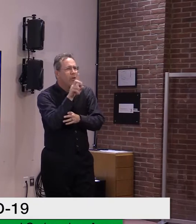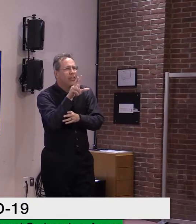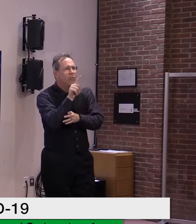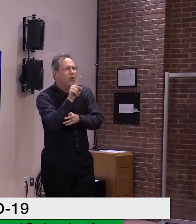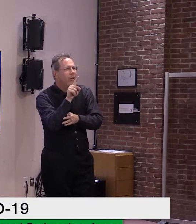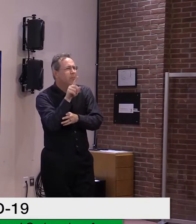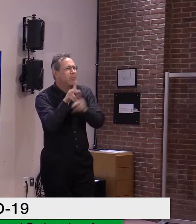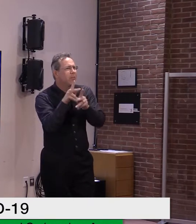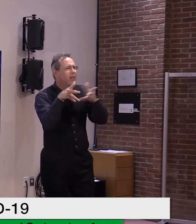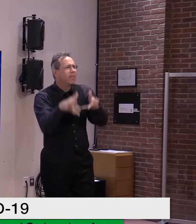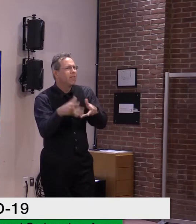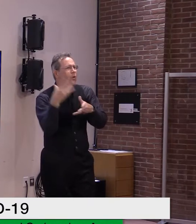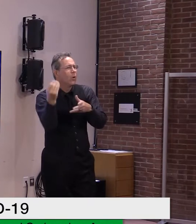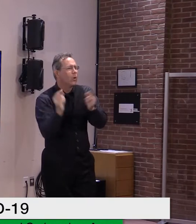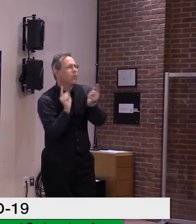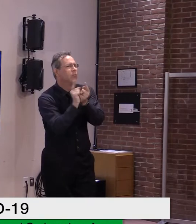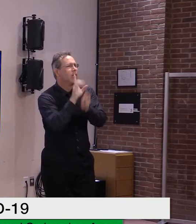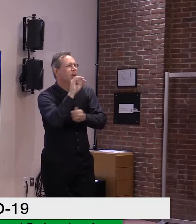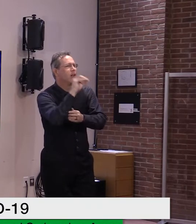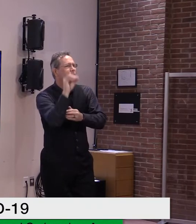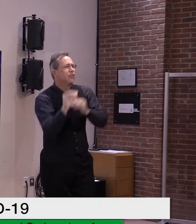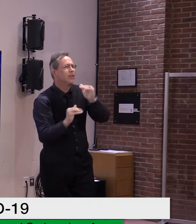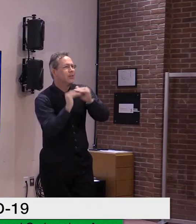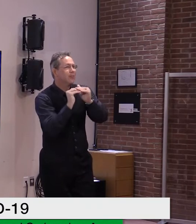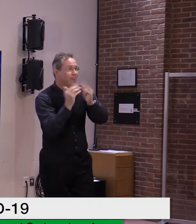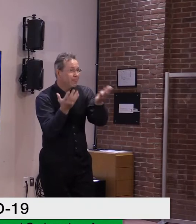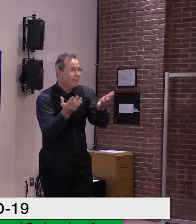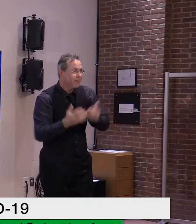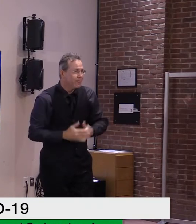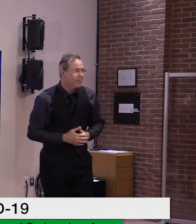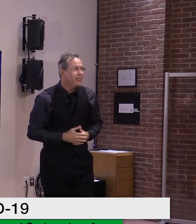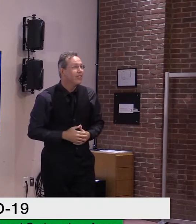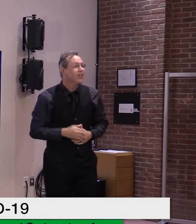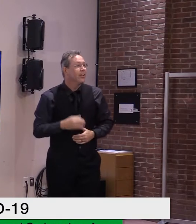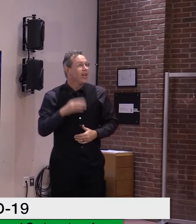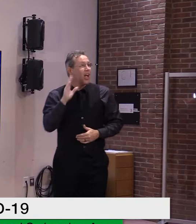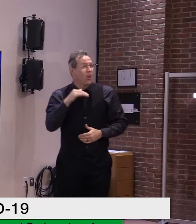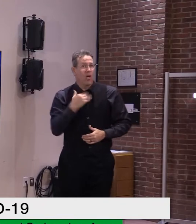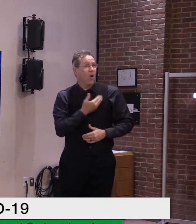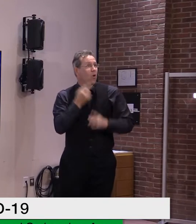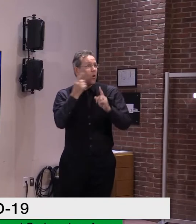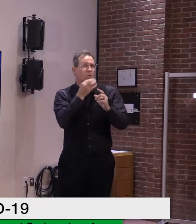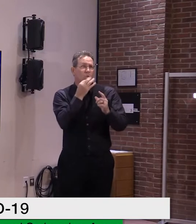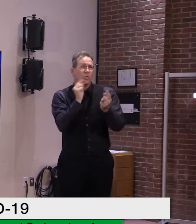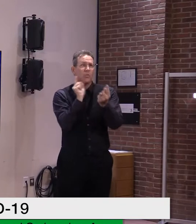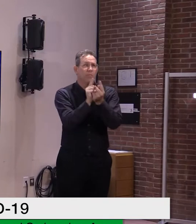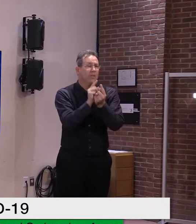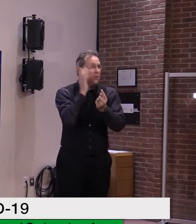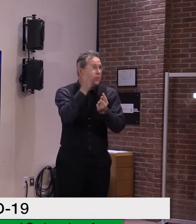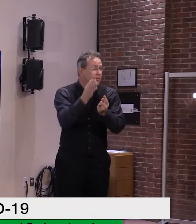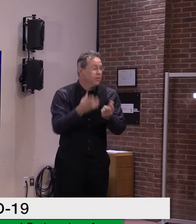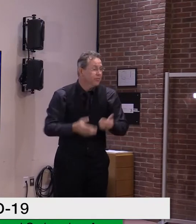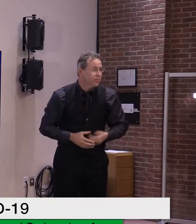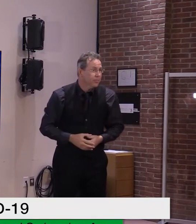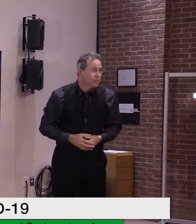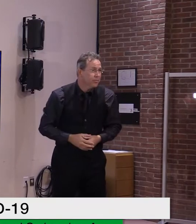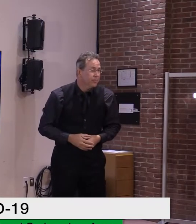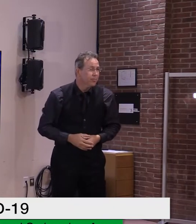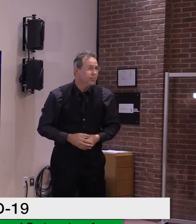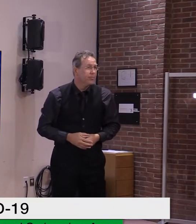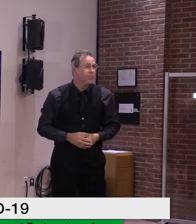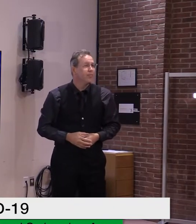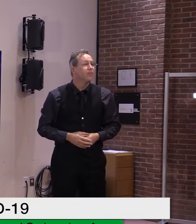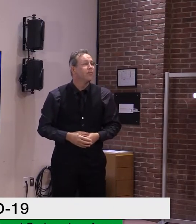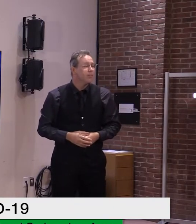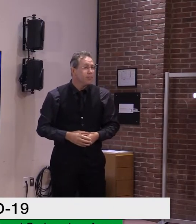week if the current pace holds. And since we're on the cusp of reopening fully, and knowing that this might cause